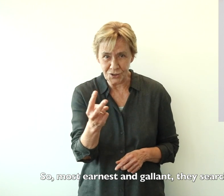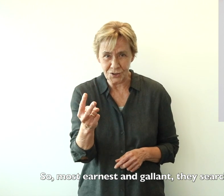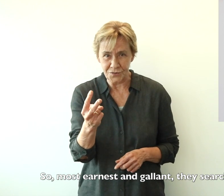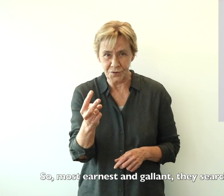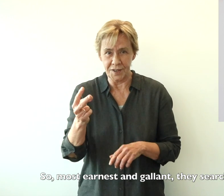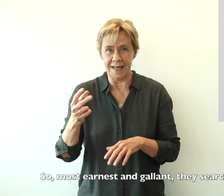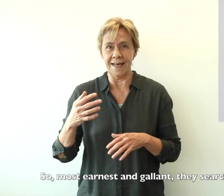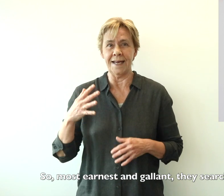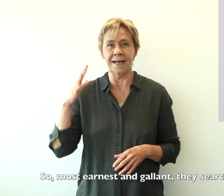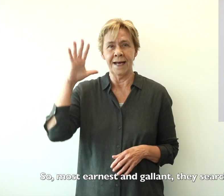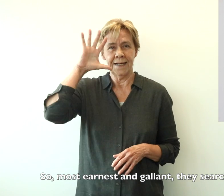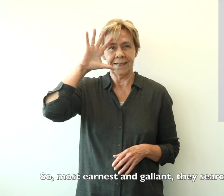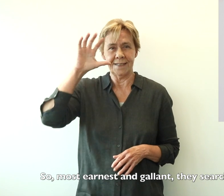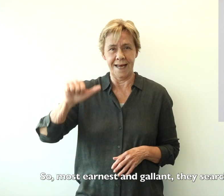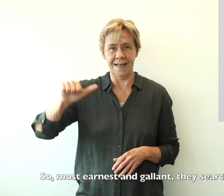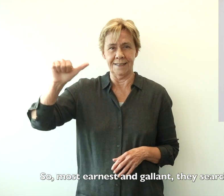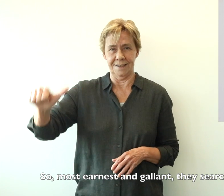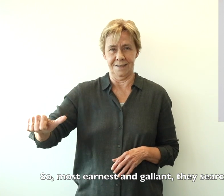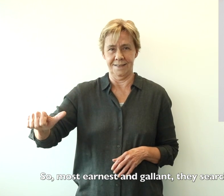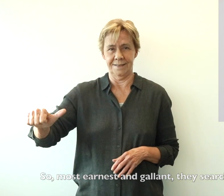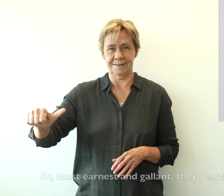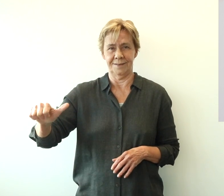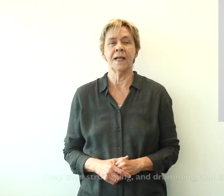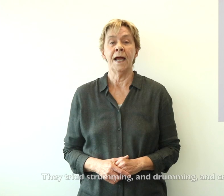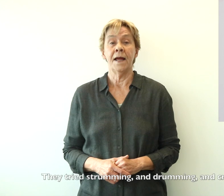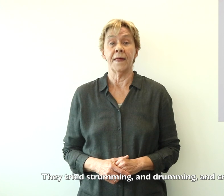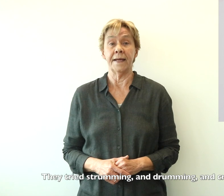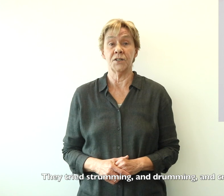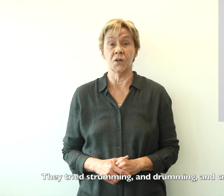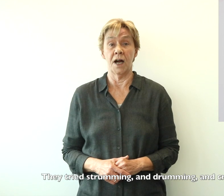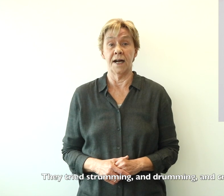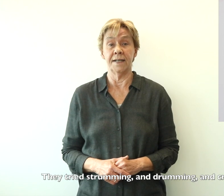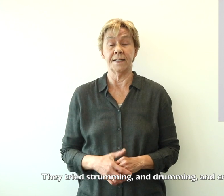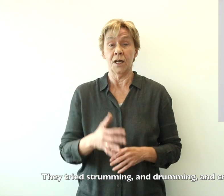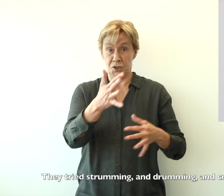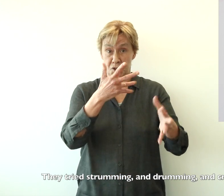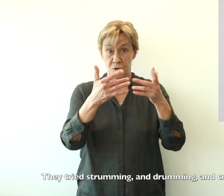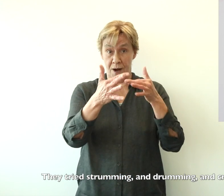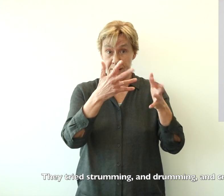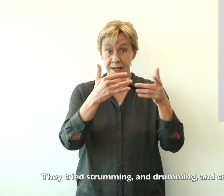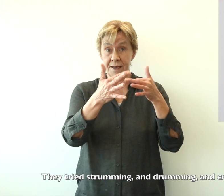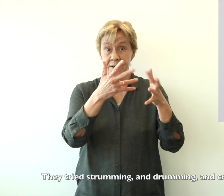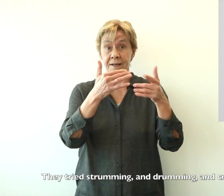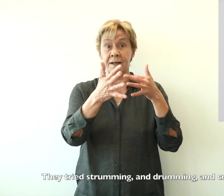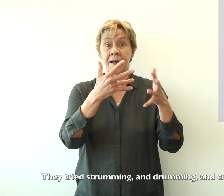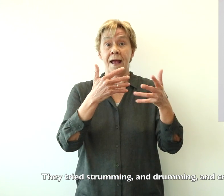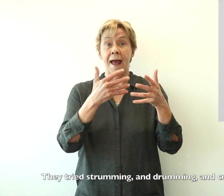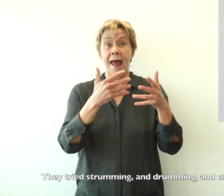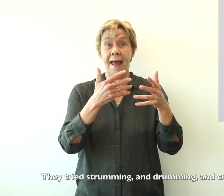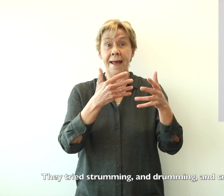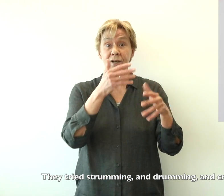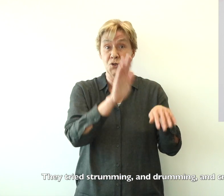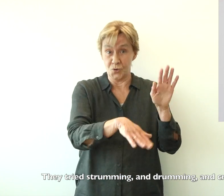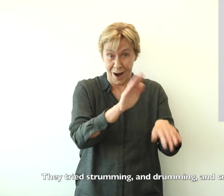searched for their talent. They tried strumming and